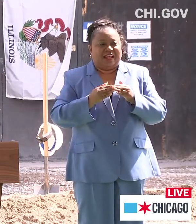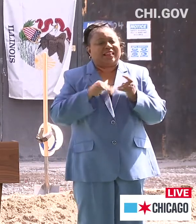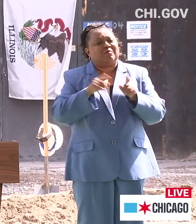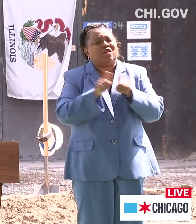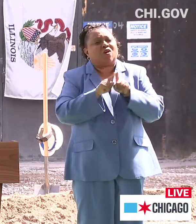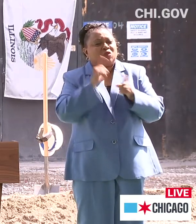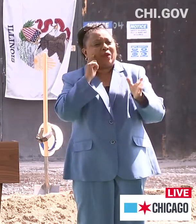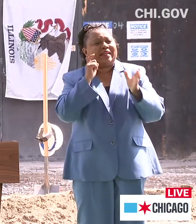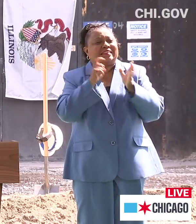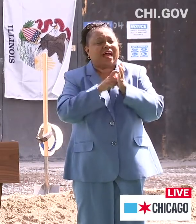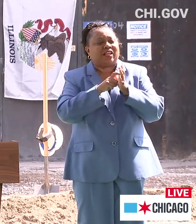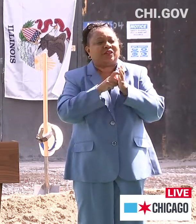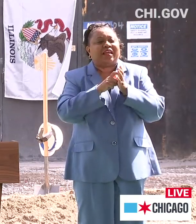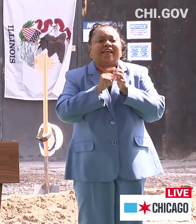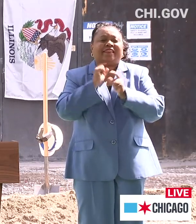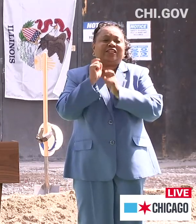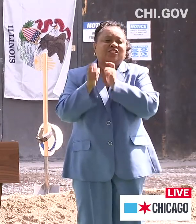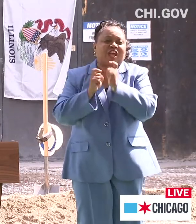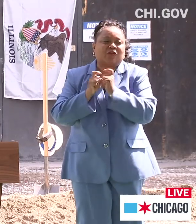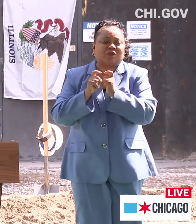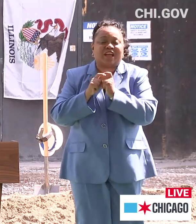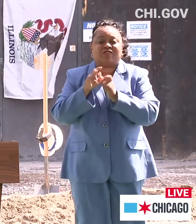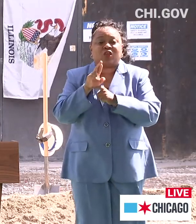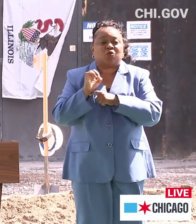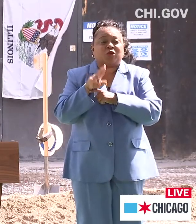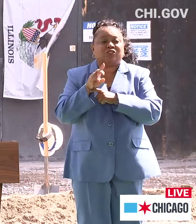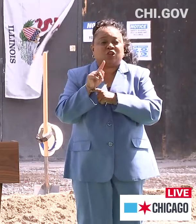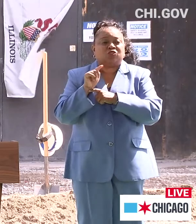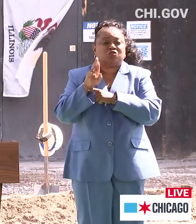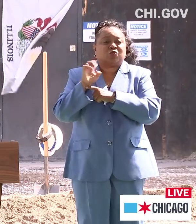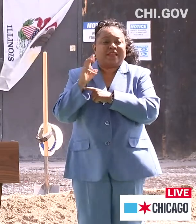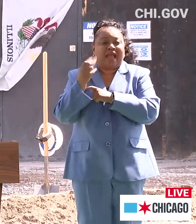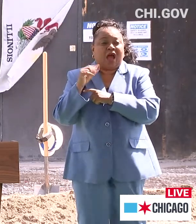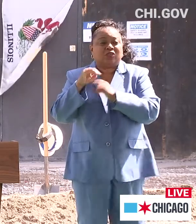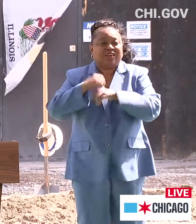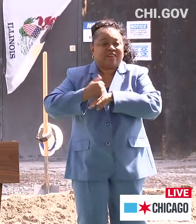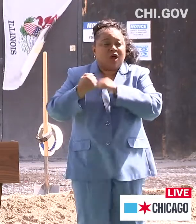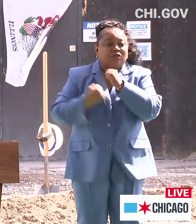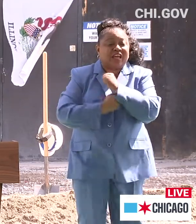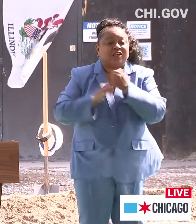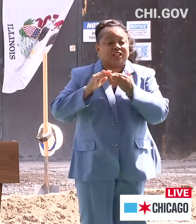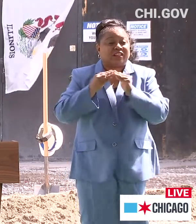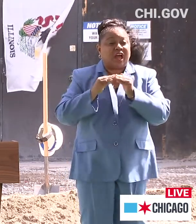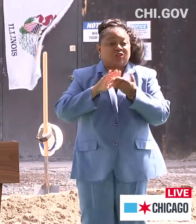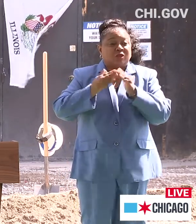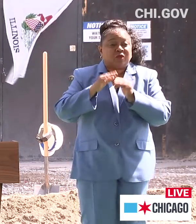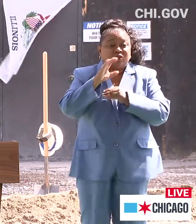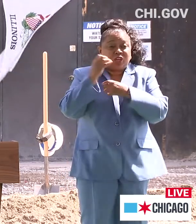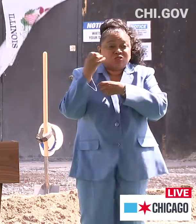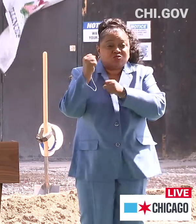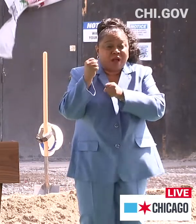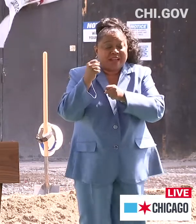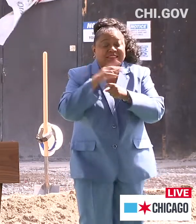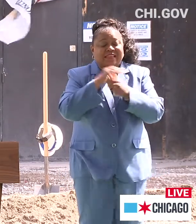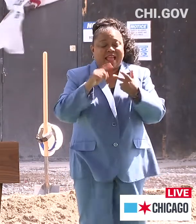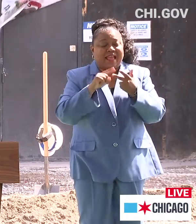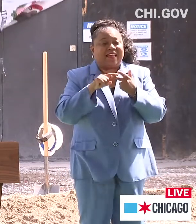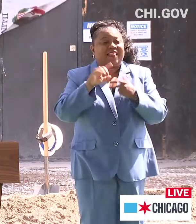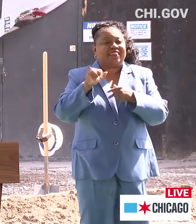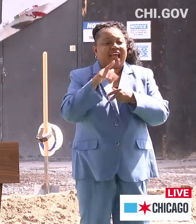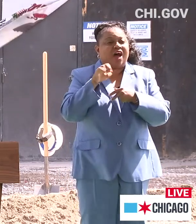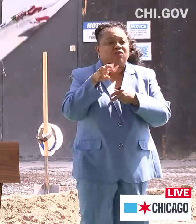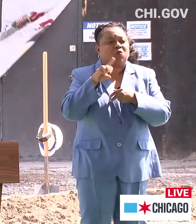me also acknowledge the generosity of the Richard Driehaus Foundation, the Chicago Community Trust, and the